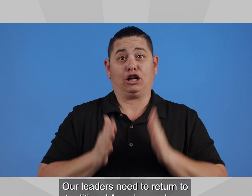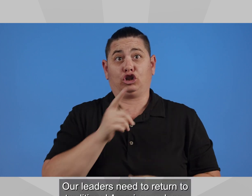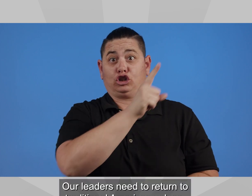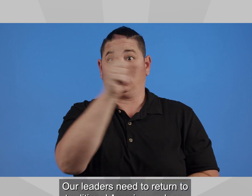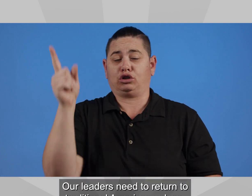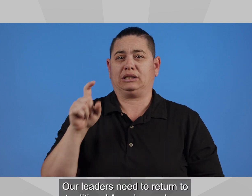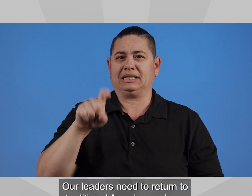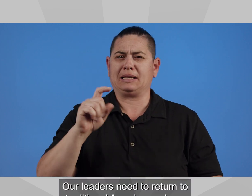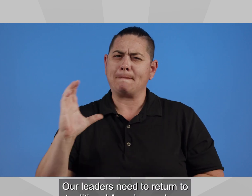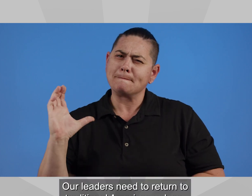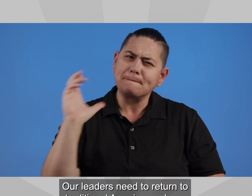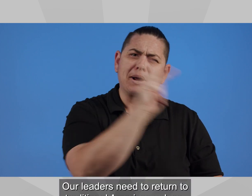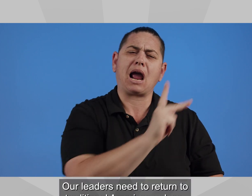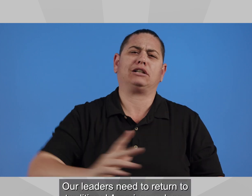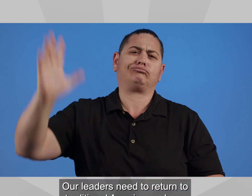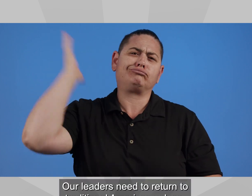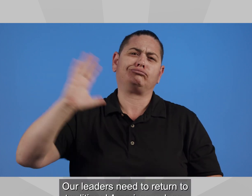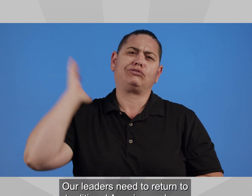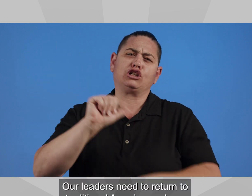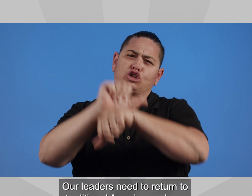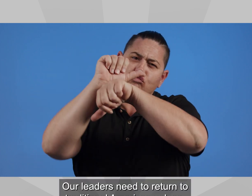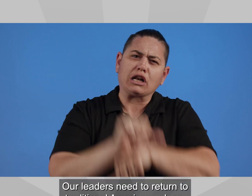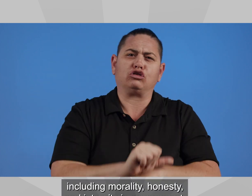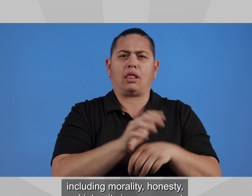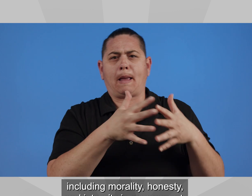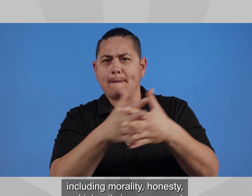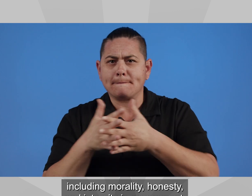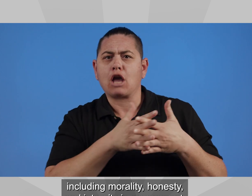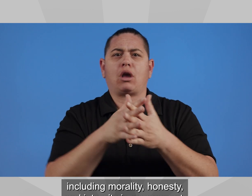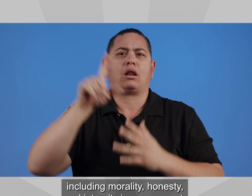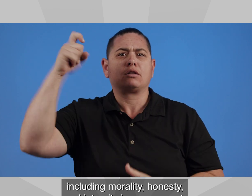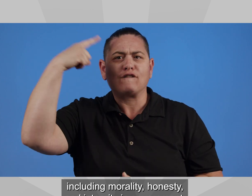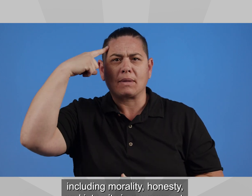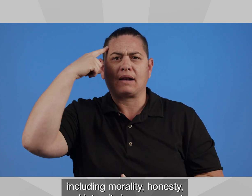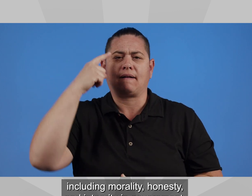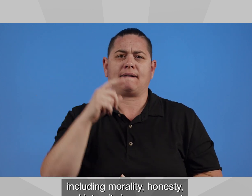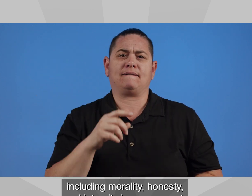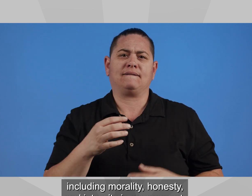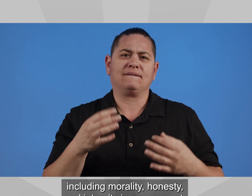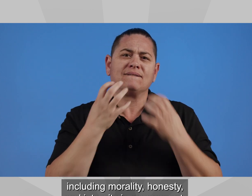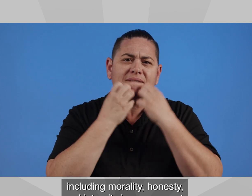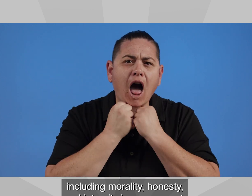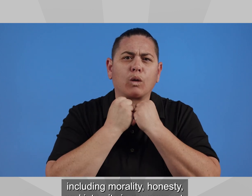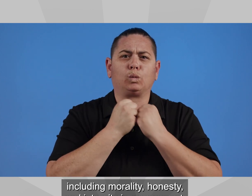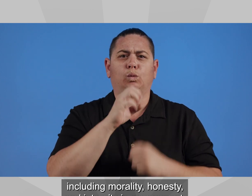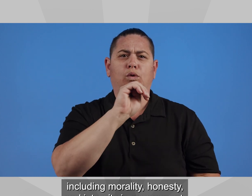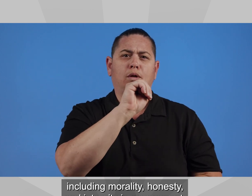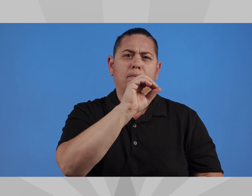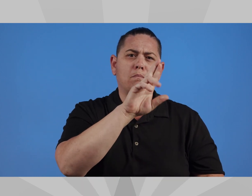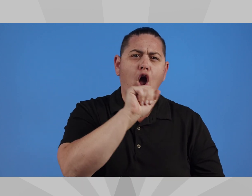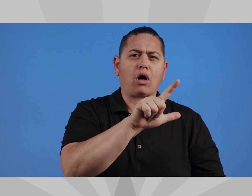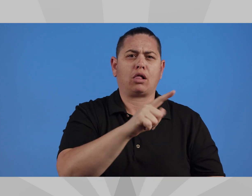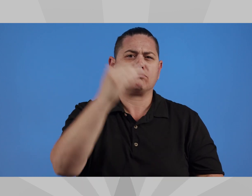Our leaders need to return to traditional American values, including morality, honesty, and integrity in